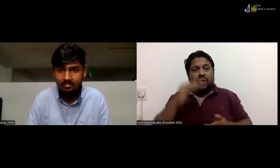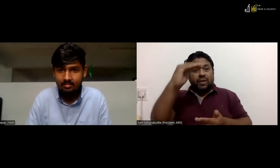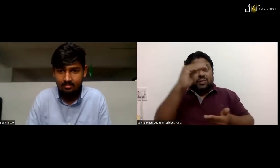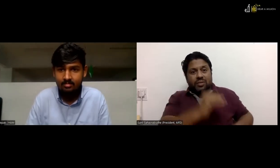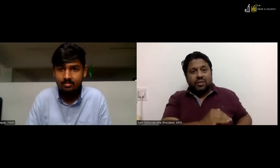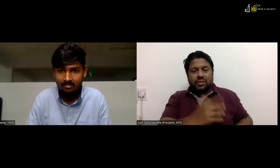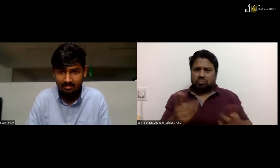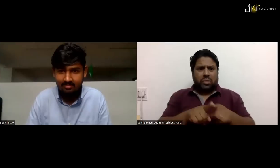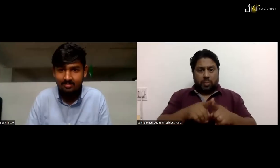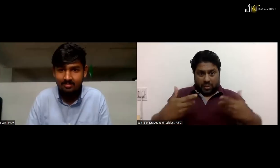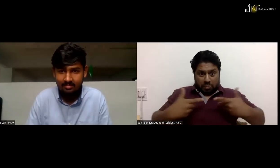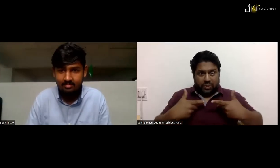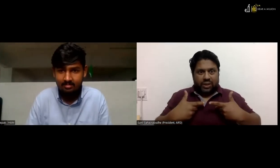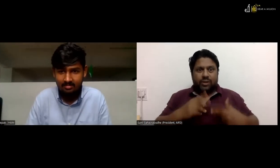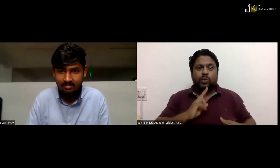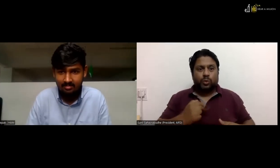perspective, their parents,